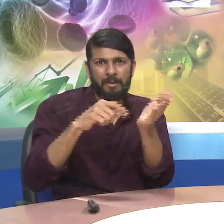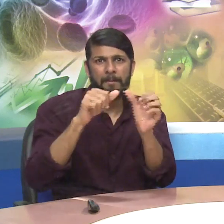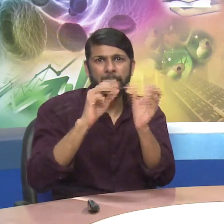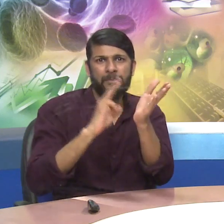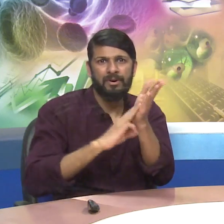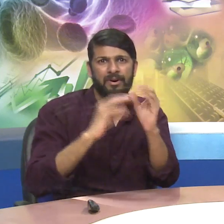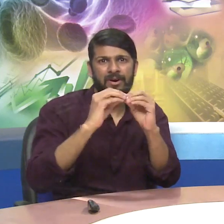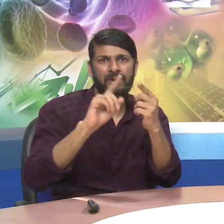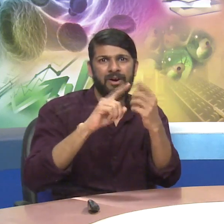and